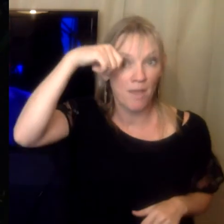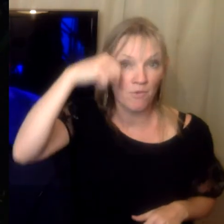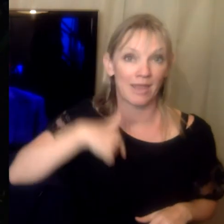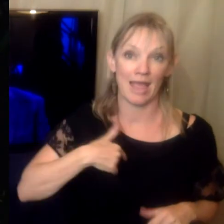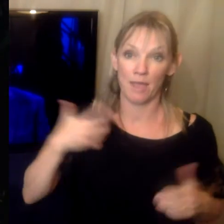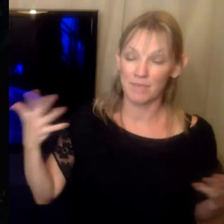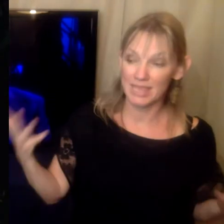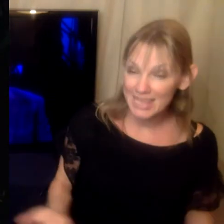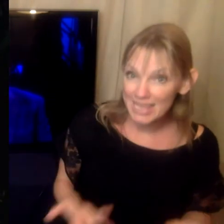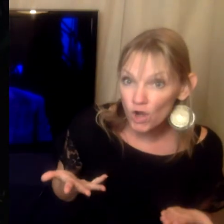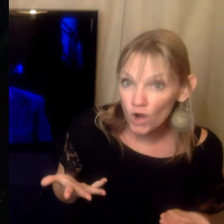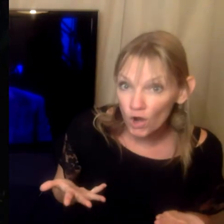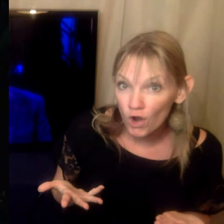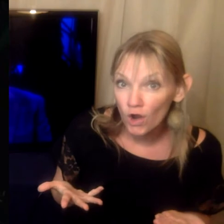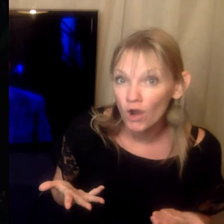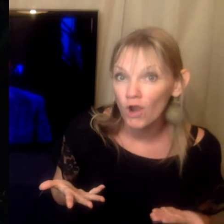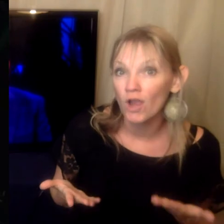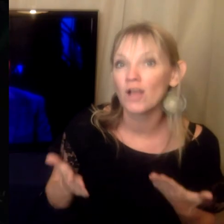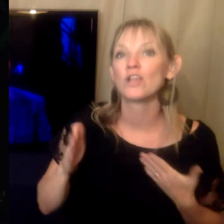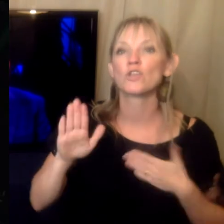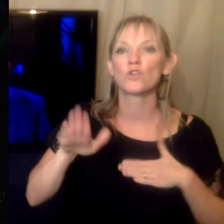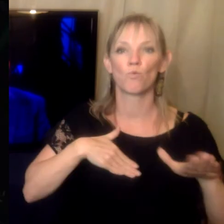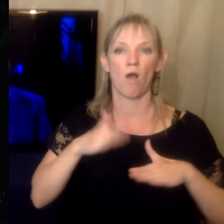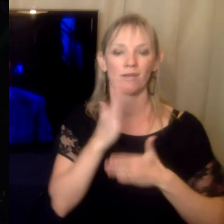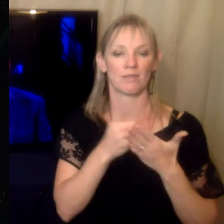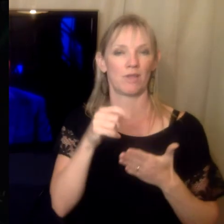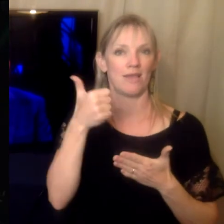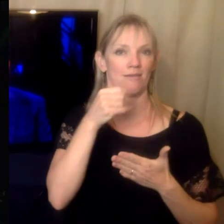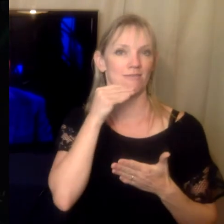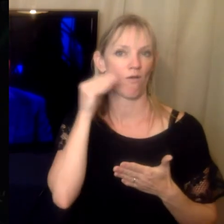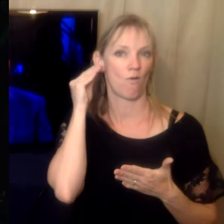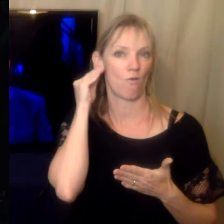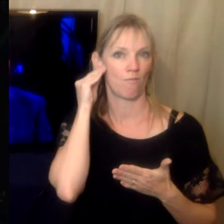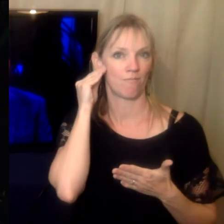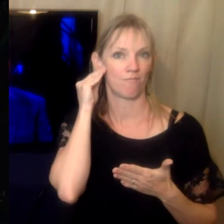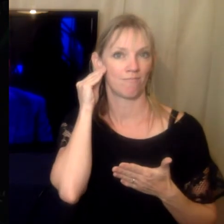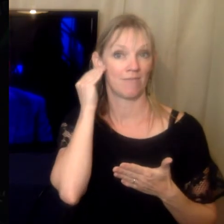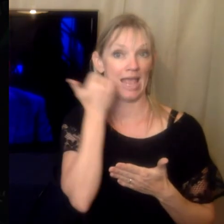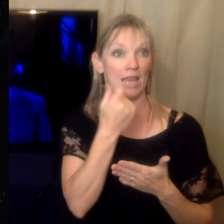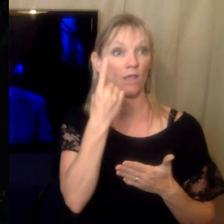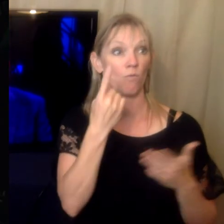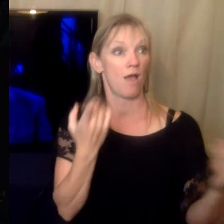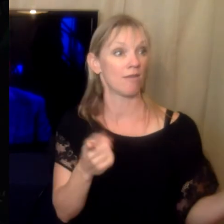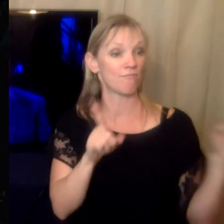here to walk another home. Anybody will take my hand.